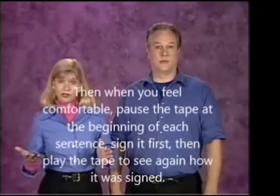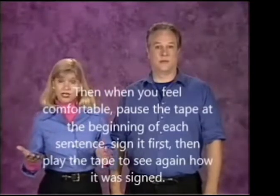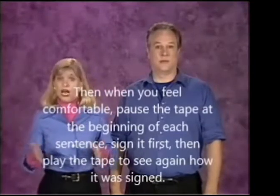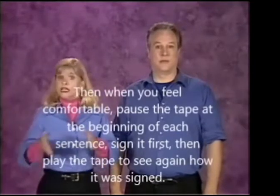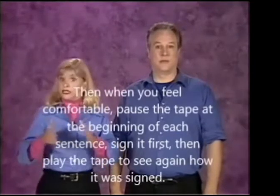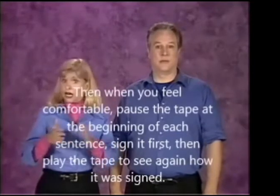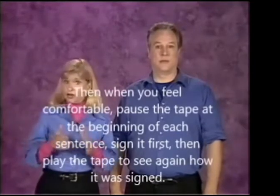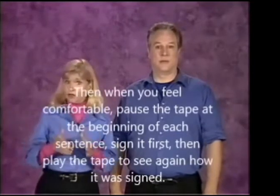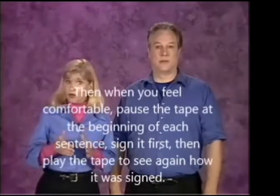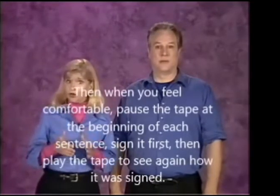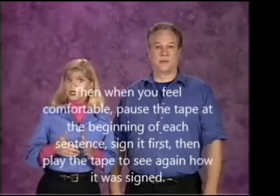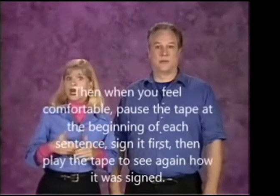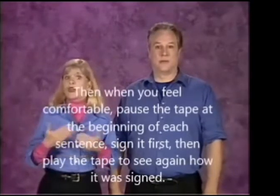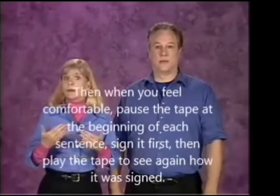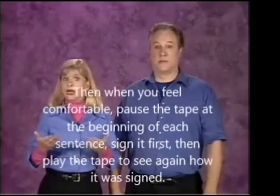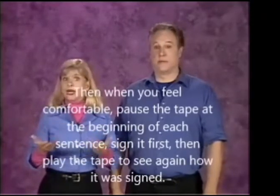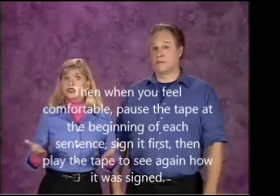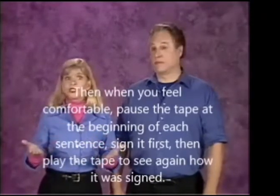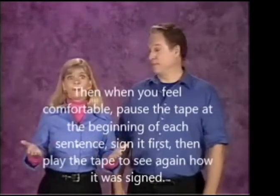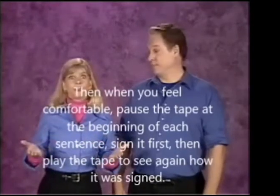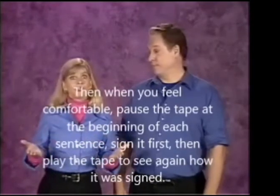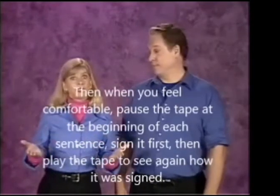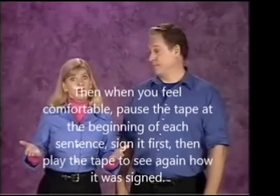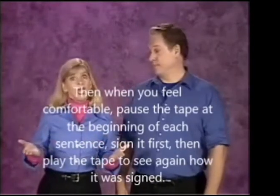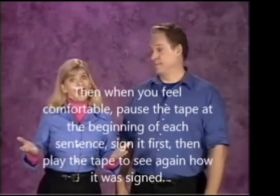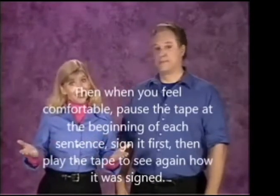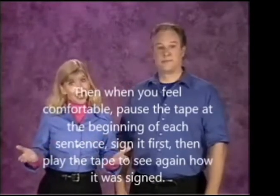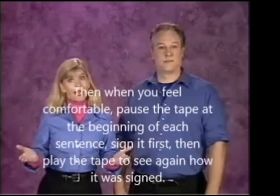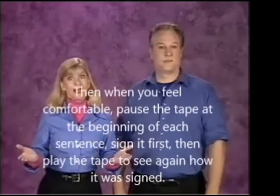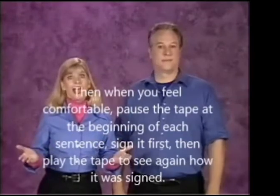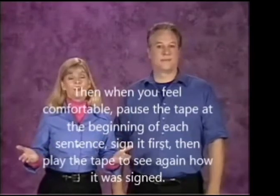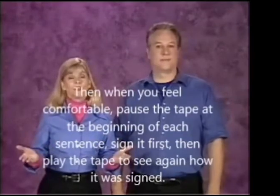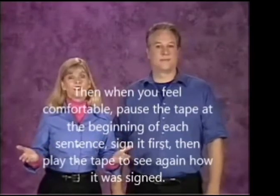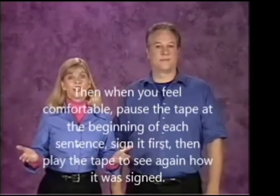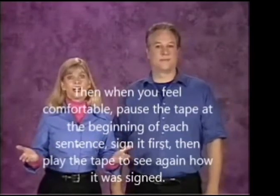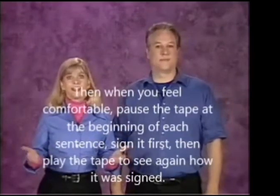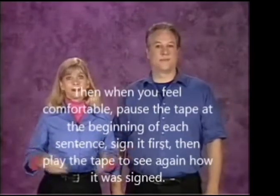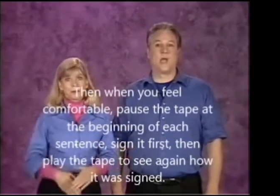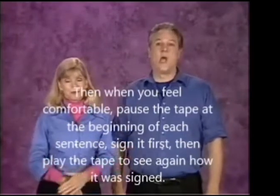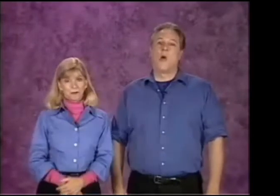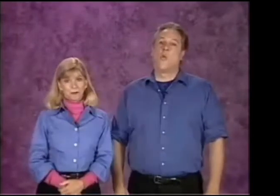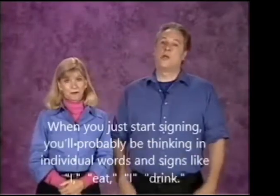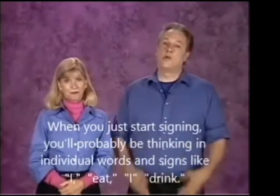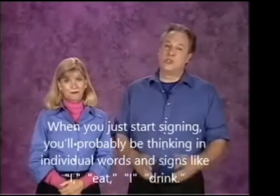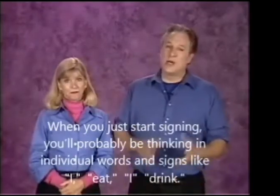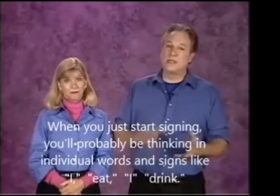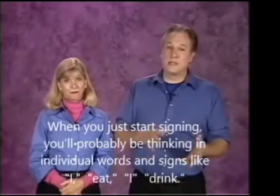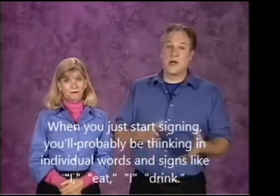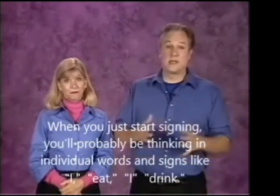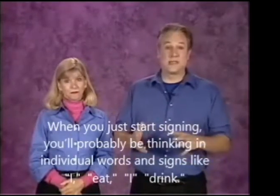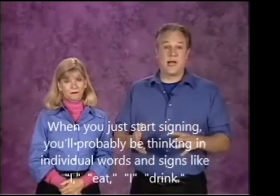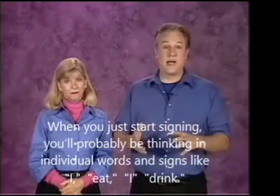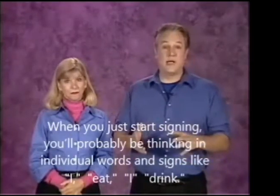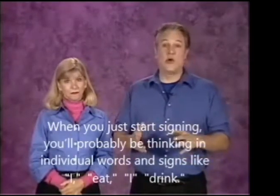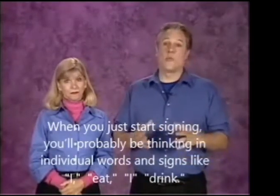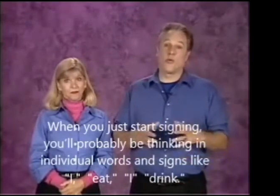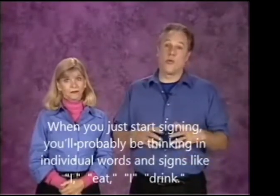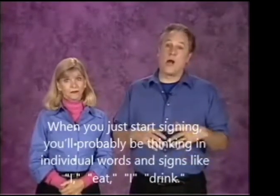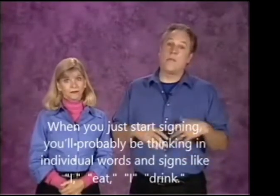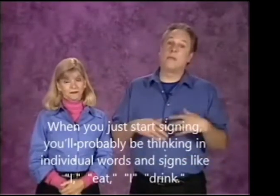sentence. Sign it first, then play the tape to see again how it was signed. When you just start signing, you'll probably